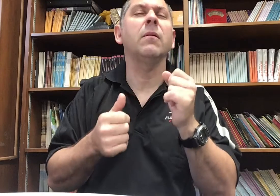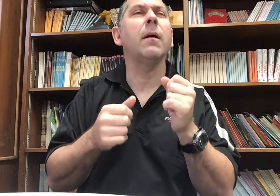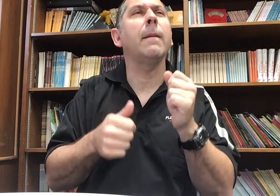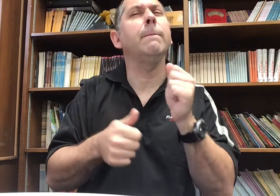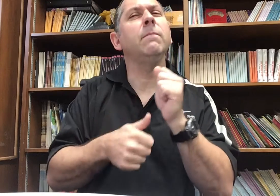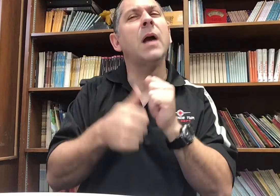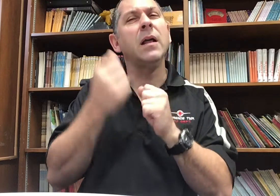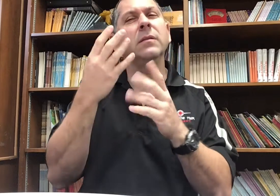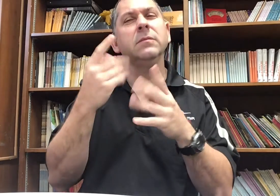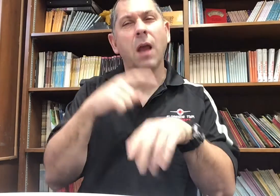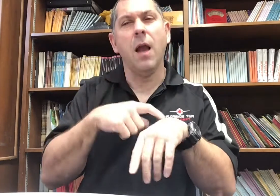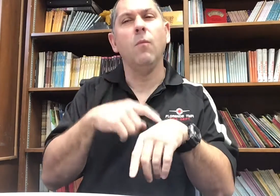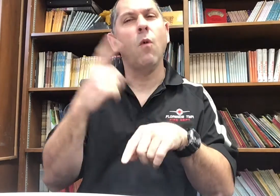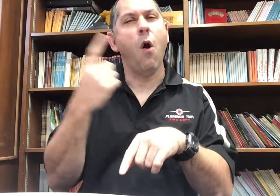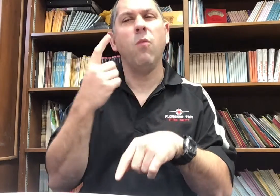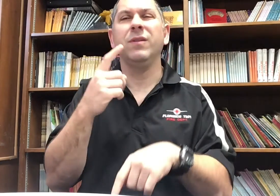to the fire department.